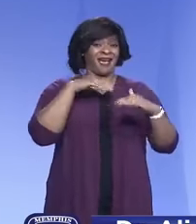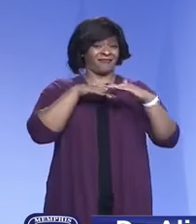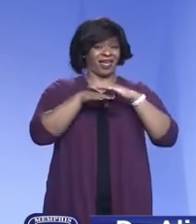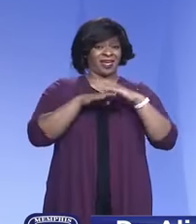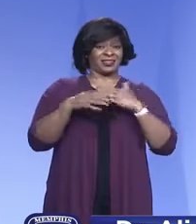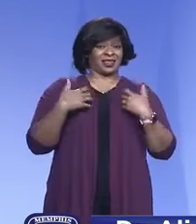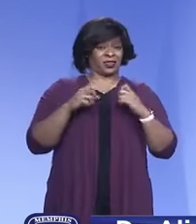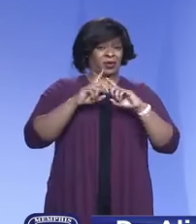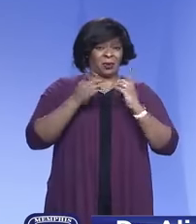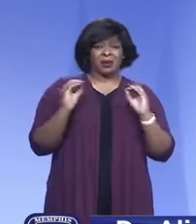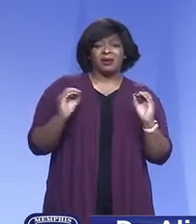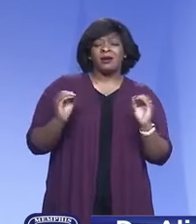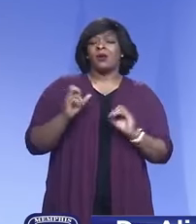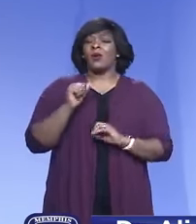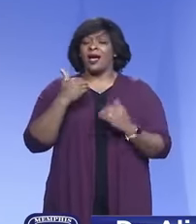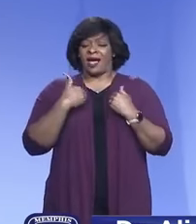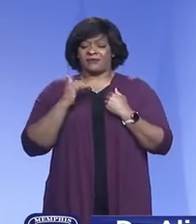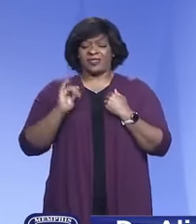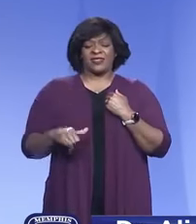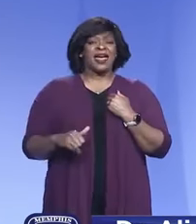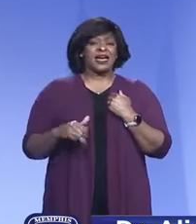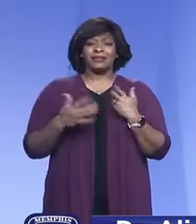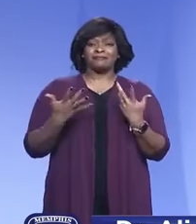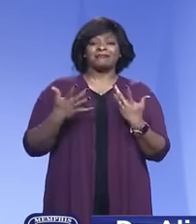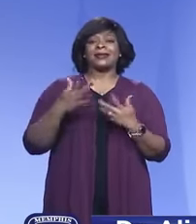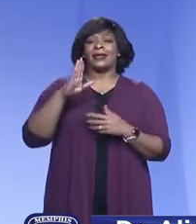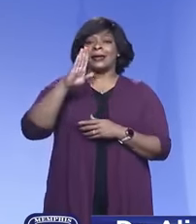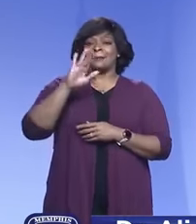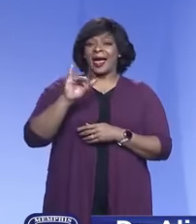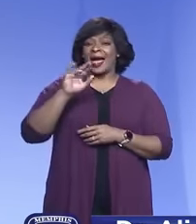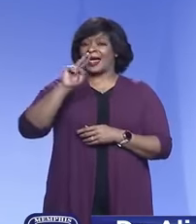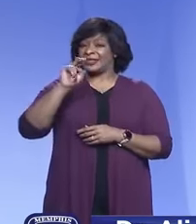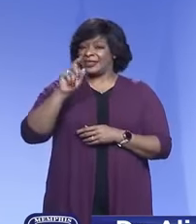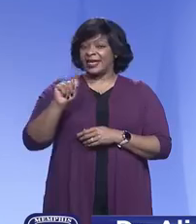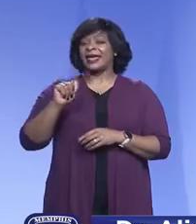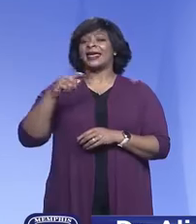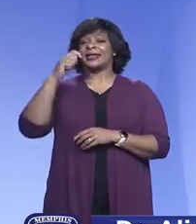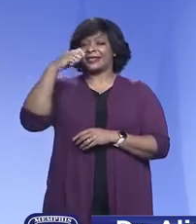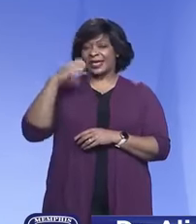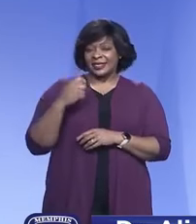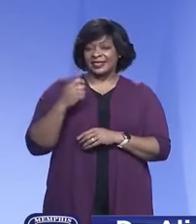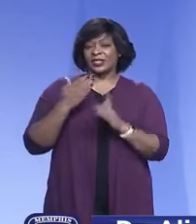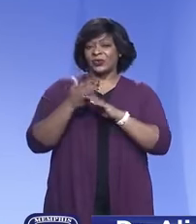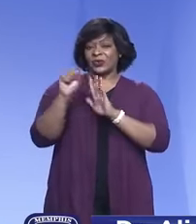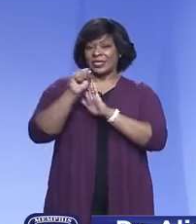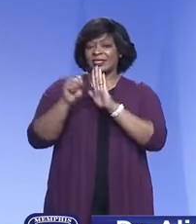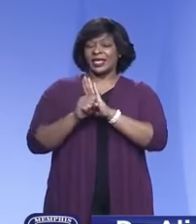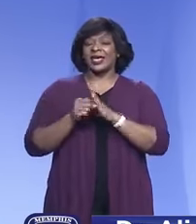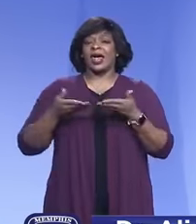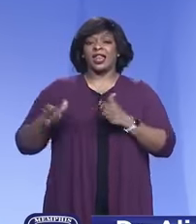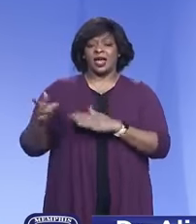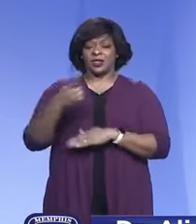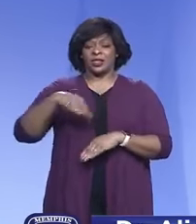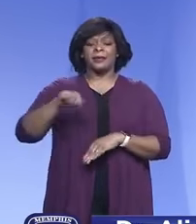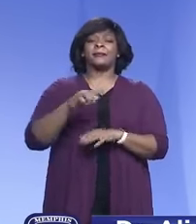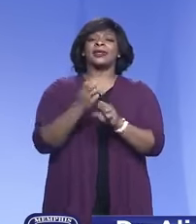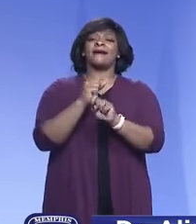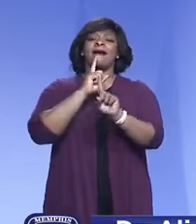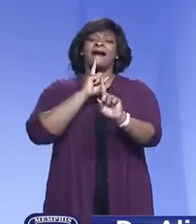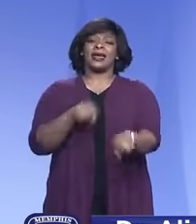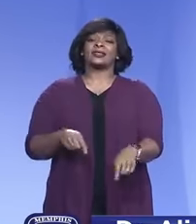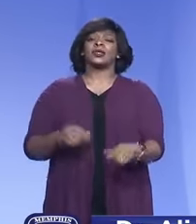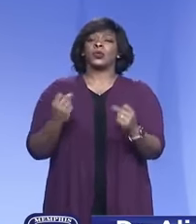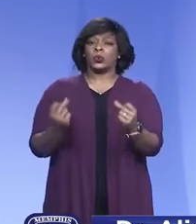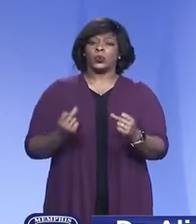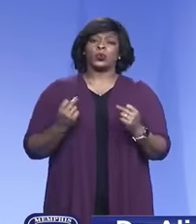to a health department, having the BINEX testing, which is what I believe they're sending from the state, allows them to get answers